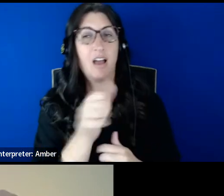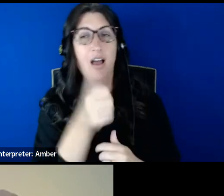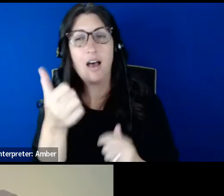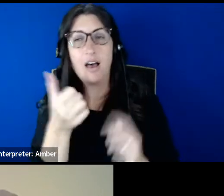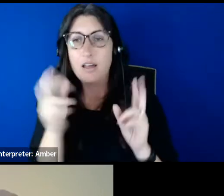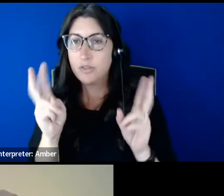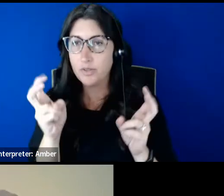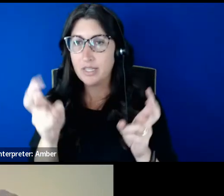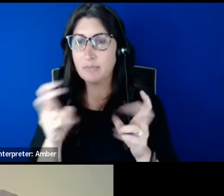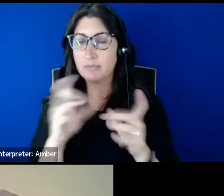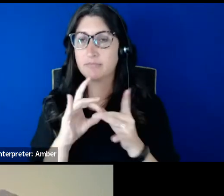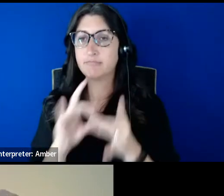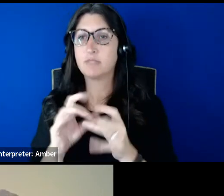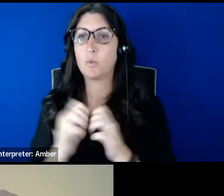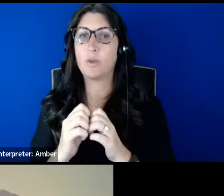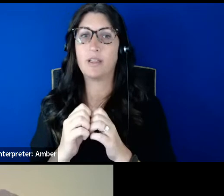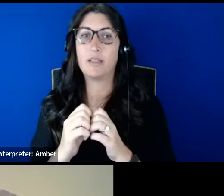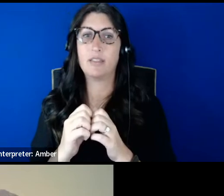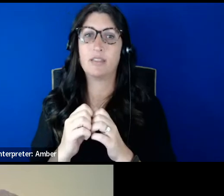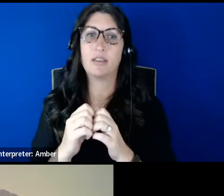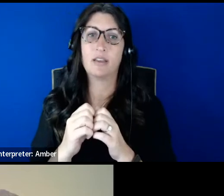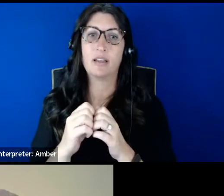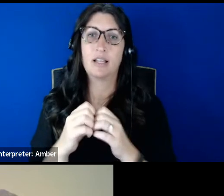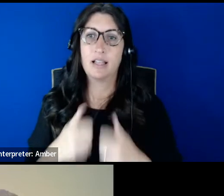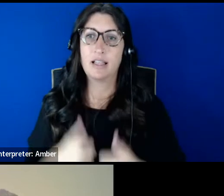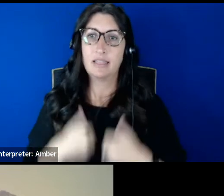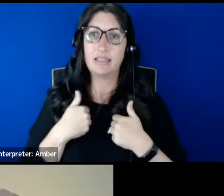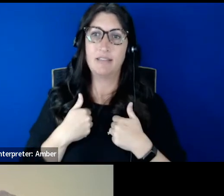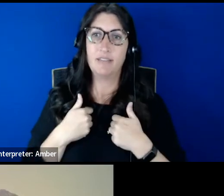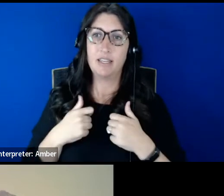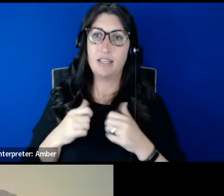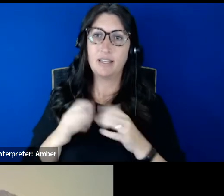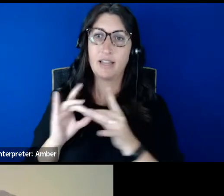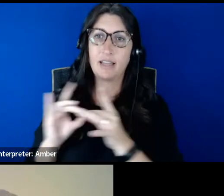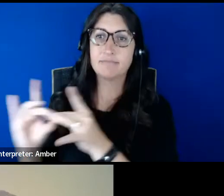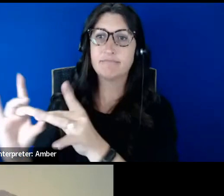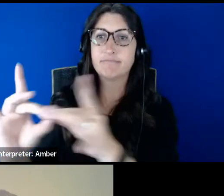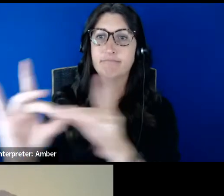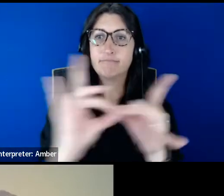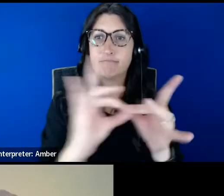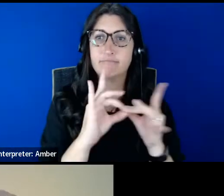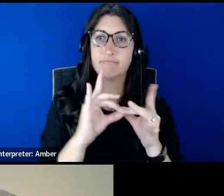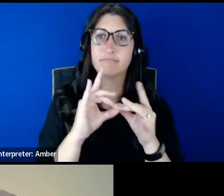with living within a communal, being collective, sharing,